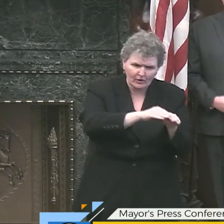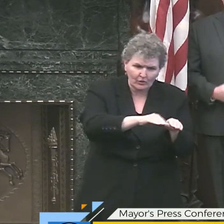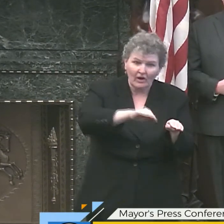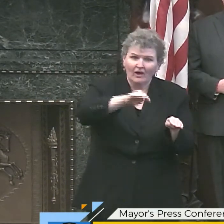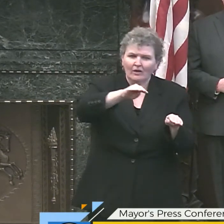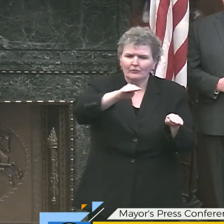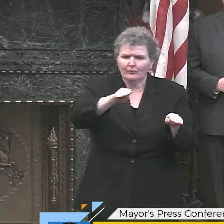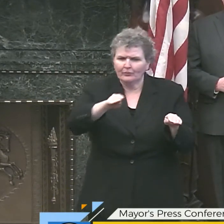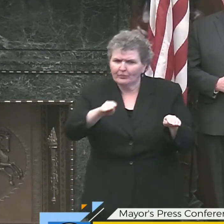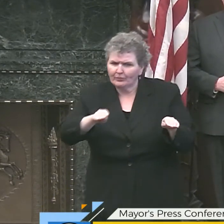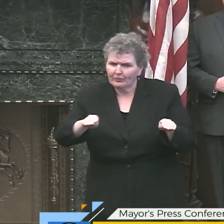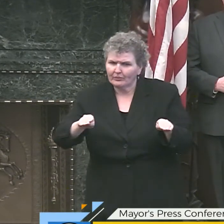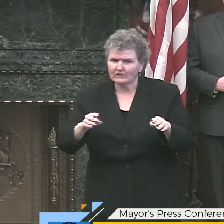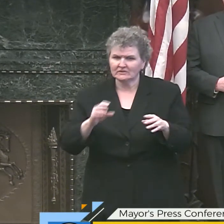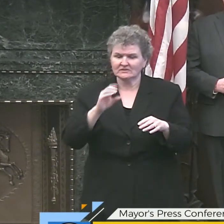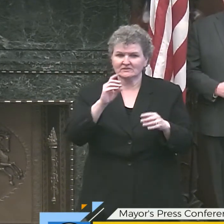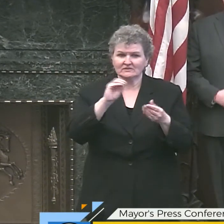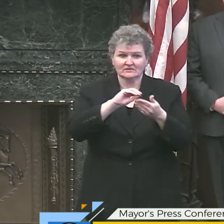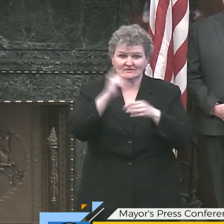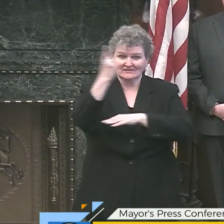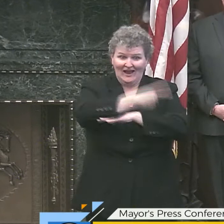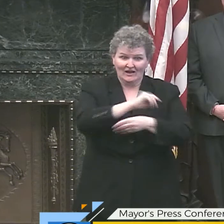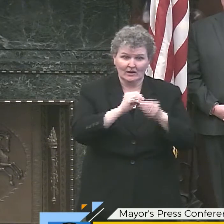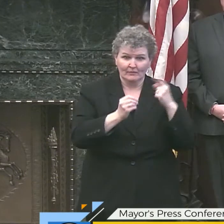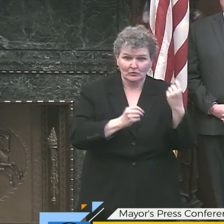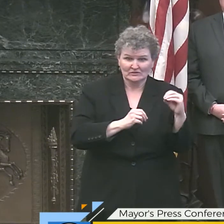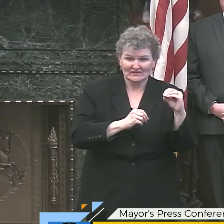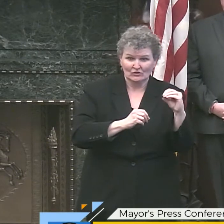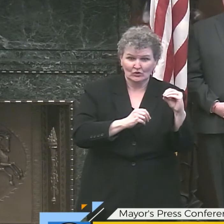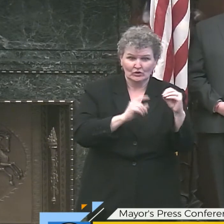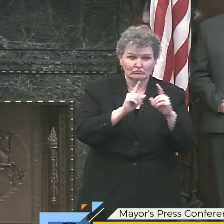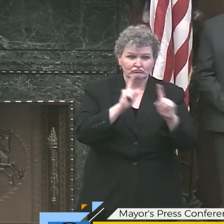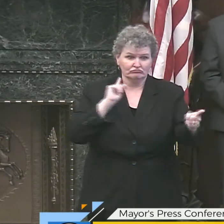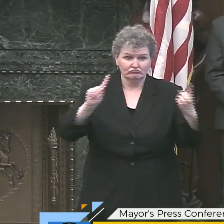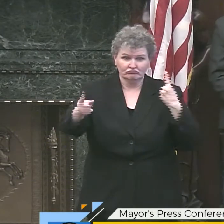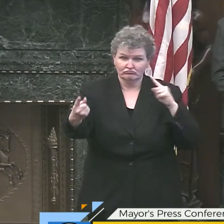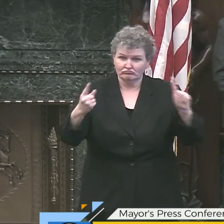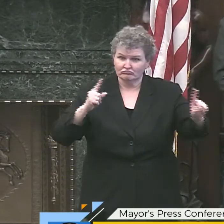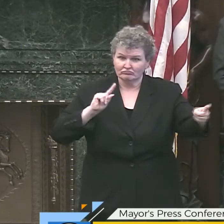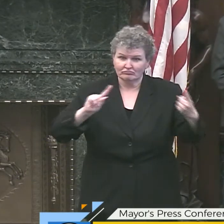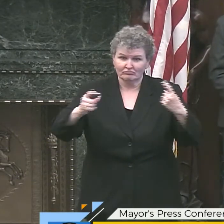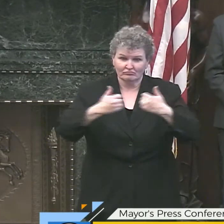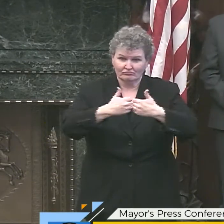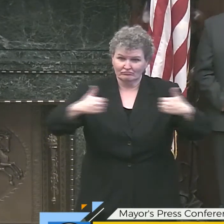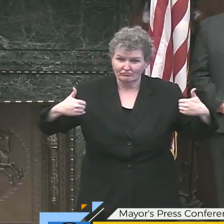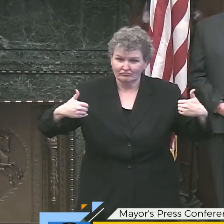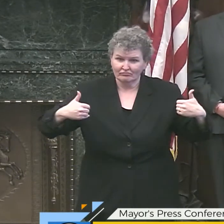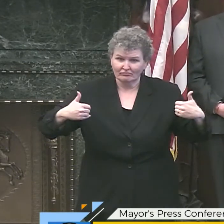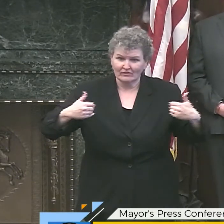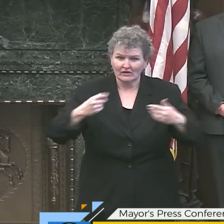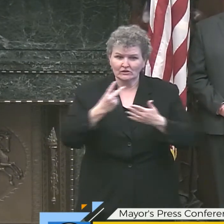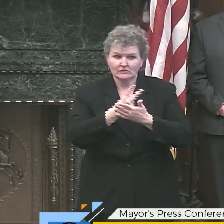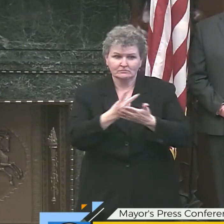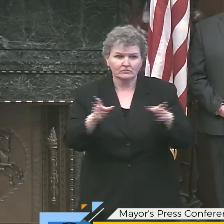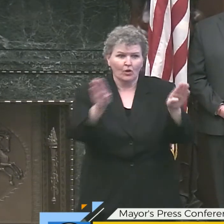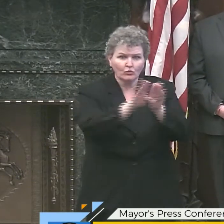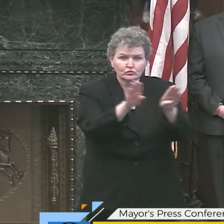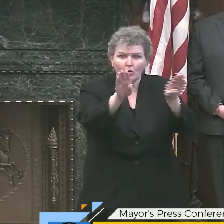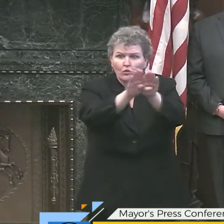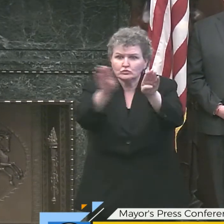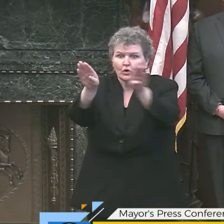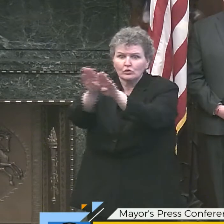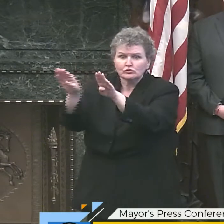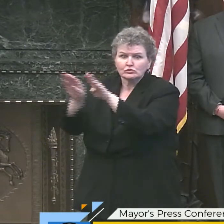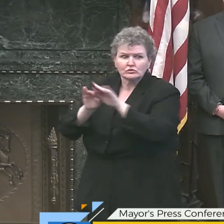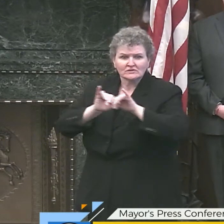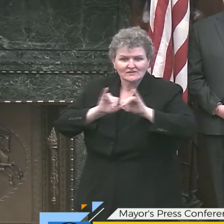social distancing right around 2 weeks ago. That was the day that we had the closing the businesses, and that really the stay-at-home messaging became very